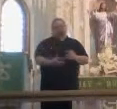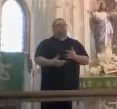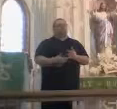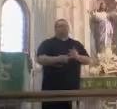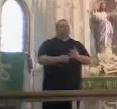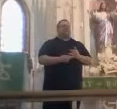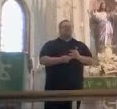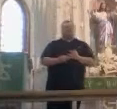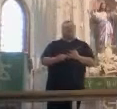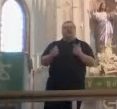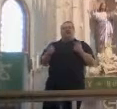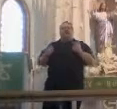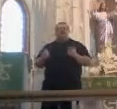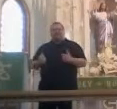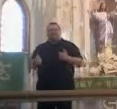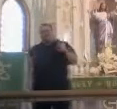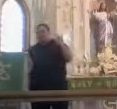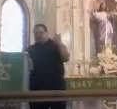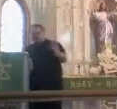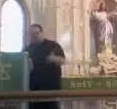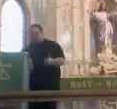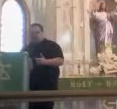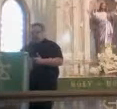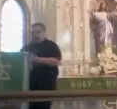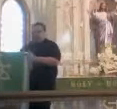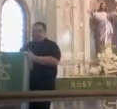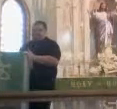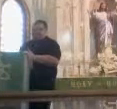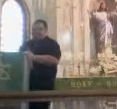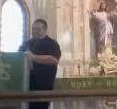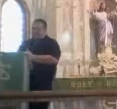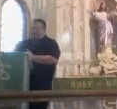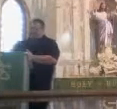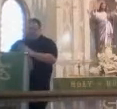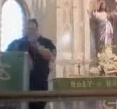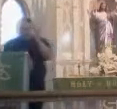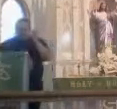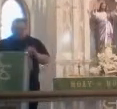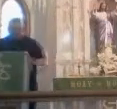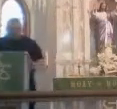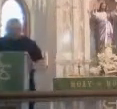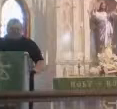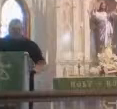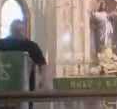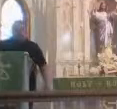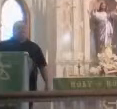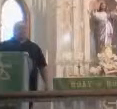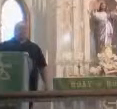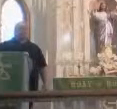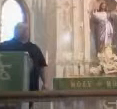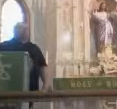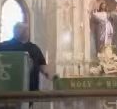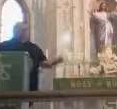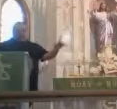everything Jesus says of himself for you. Read the book of 1 Peter. 1 Peter reminds us that Christians are